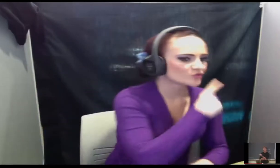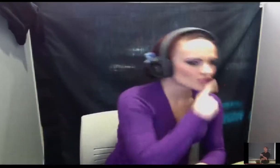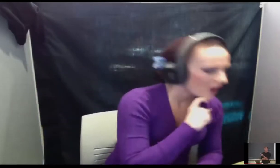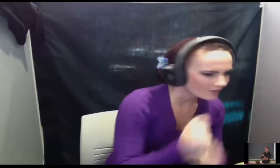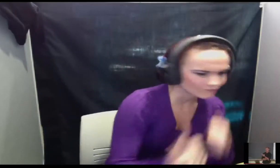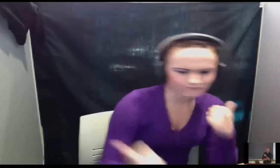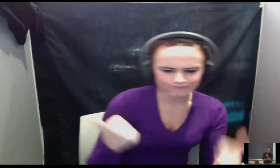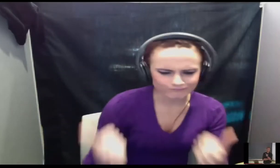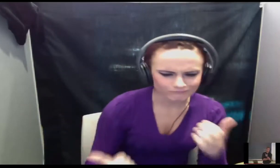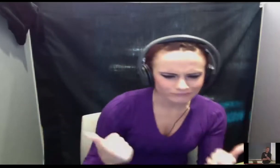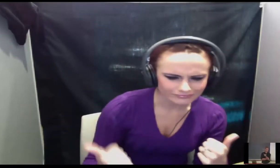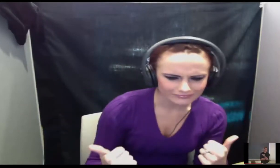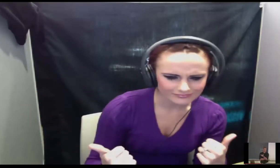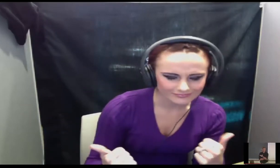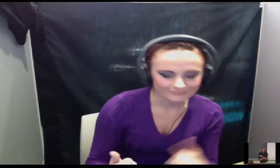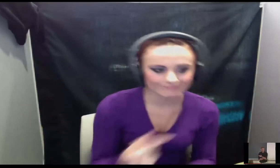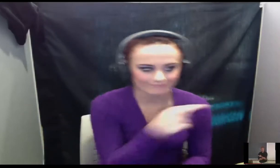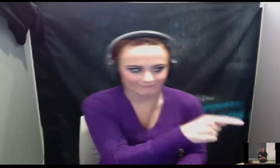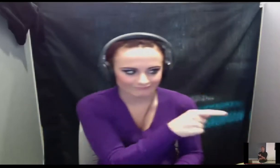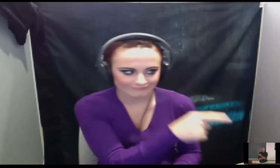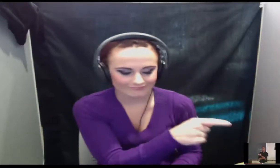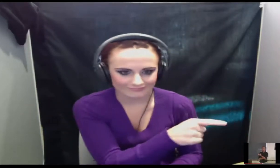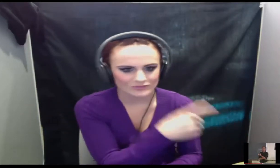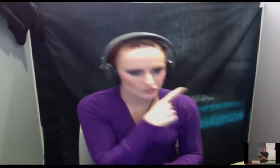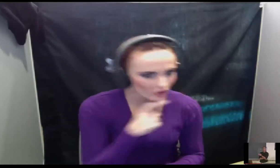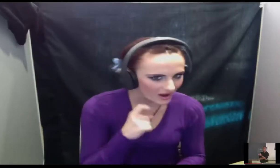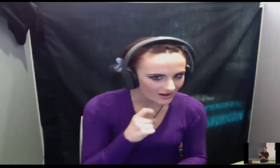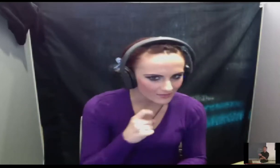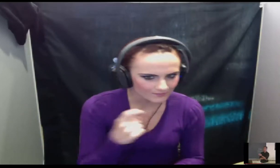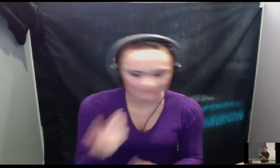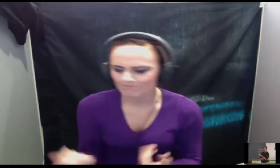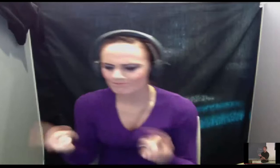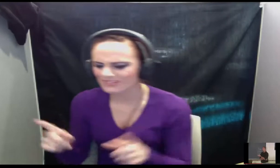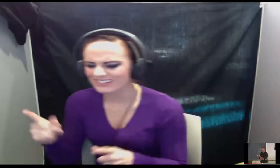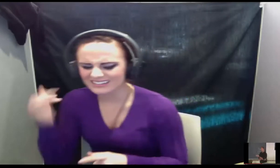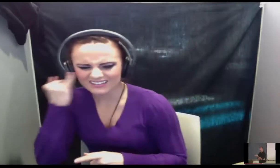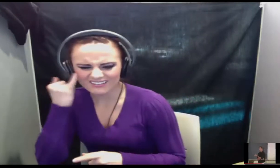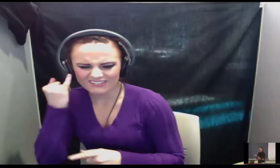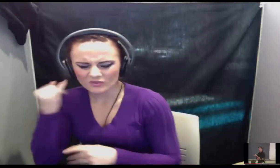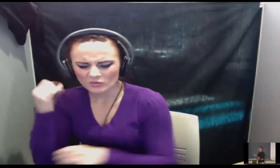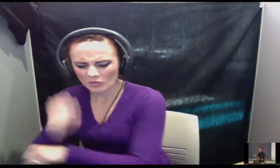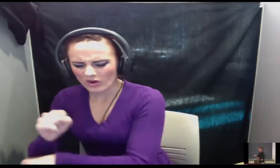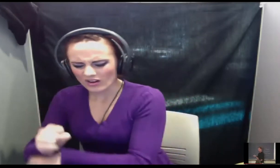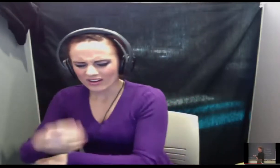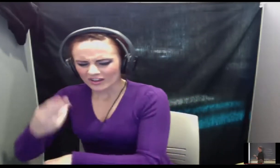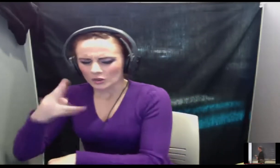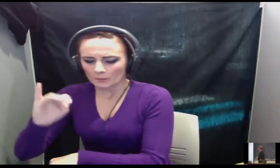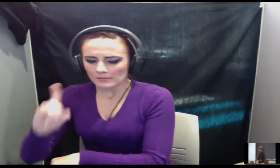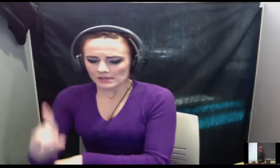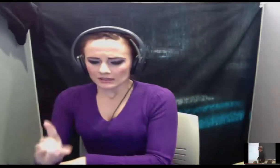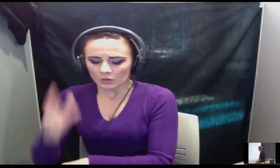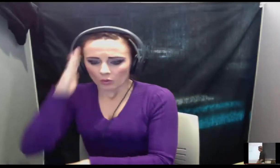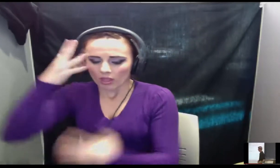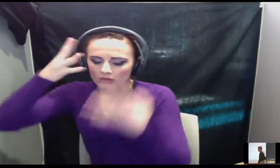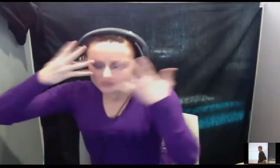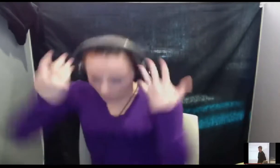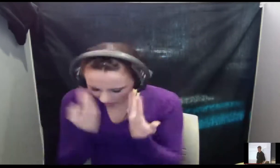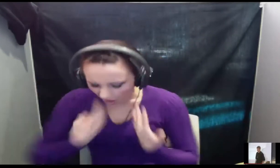muggy, it's not very comfortable. You sweat usually a lot more easily on humid days because there's a lot more moisture in the air.